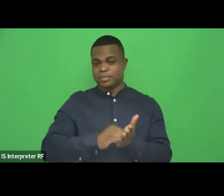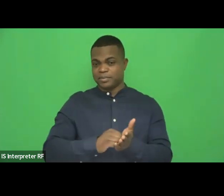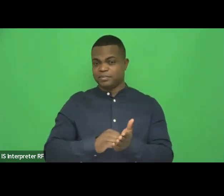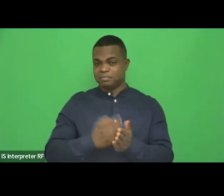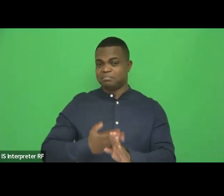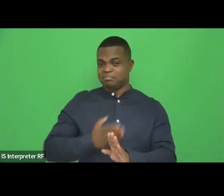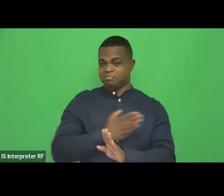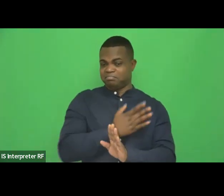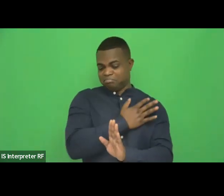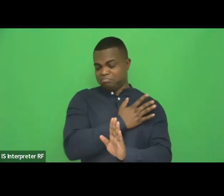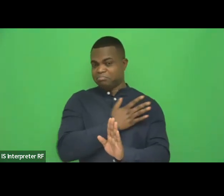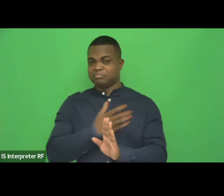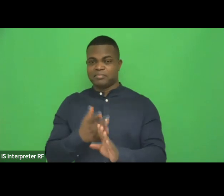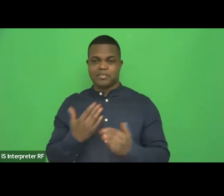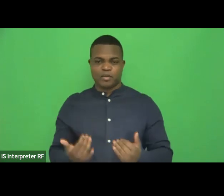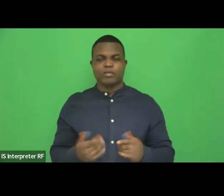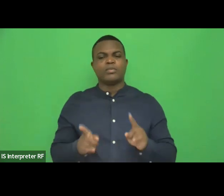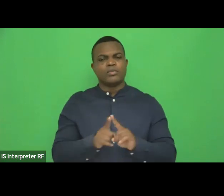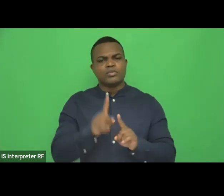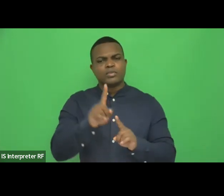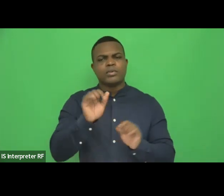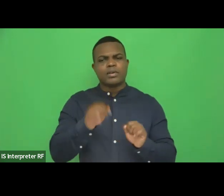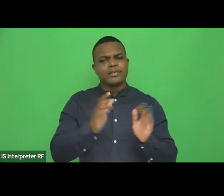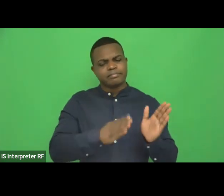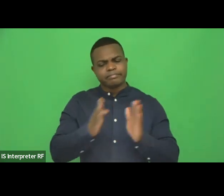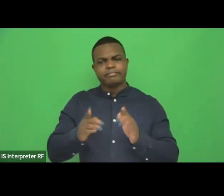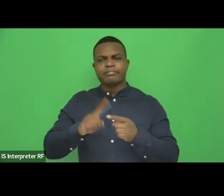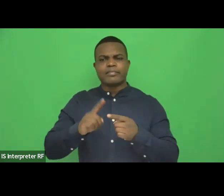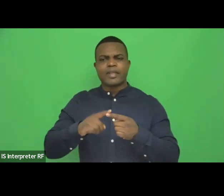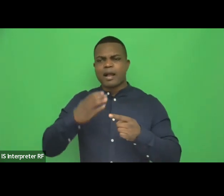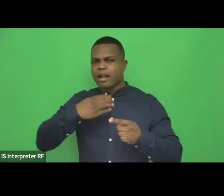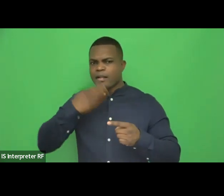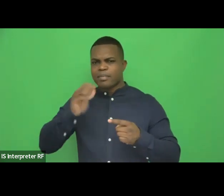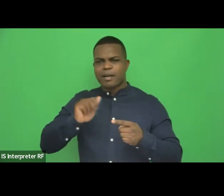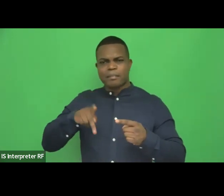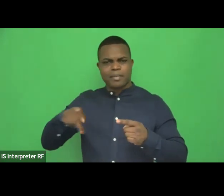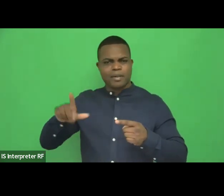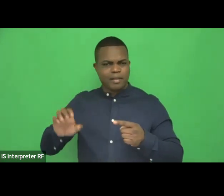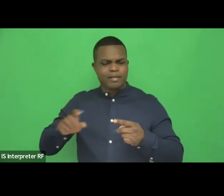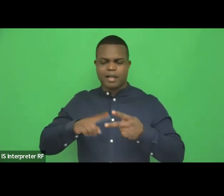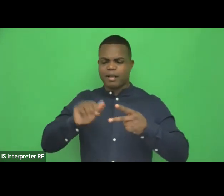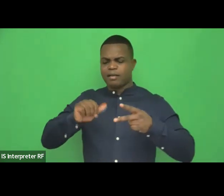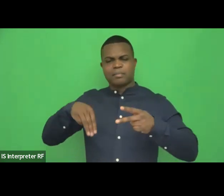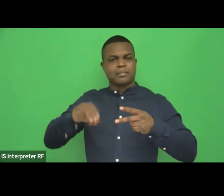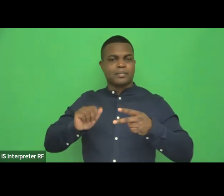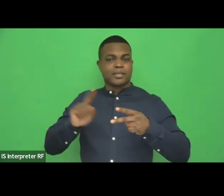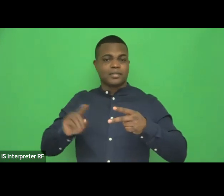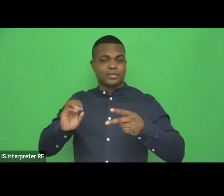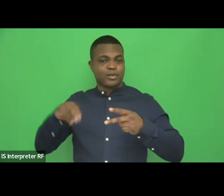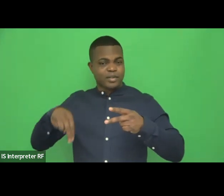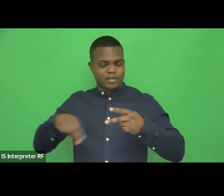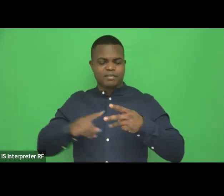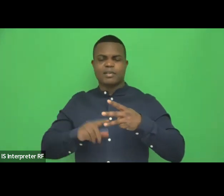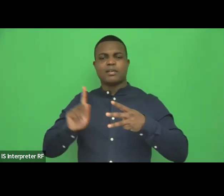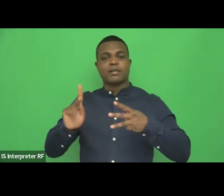soon. And more than ebooks, journal platforms, which would be used in a university setting,